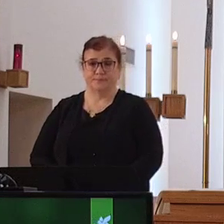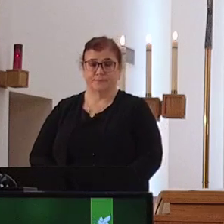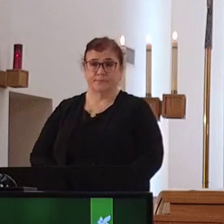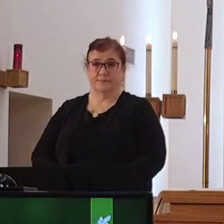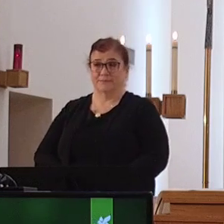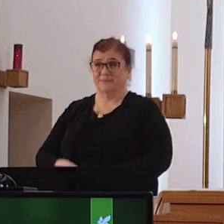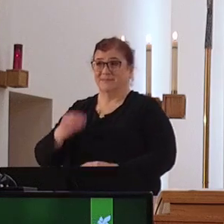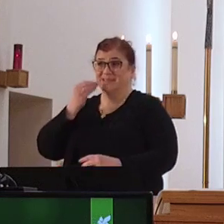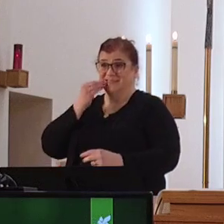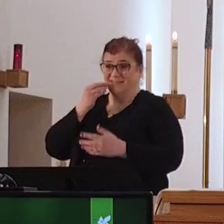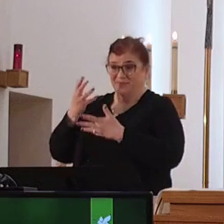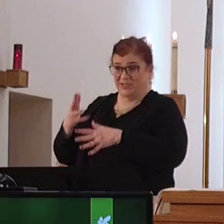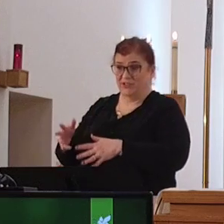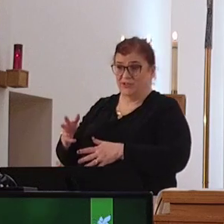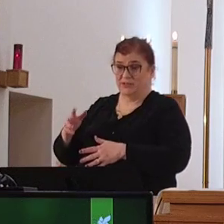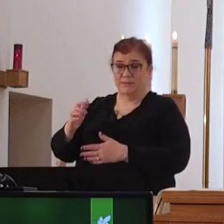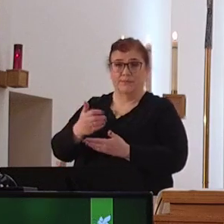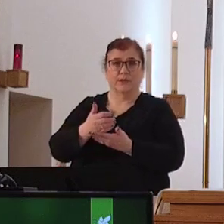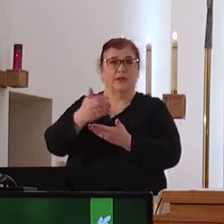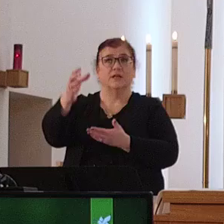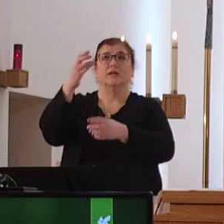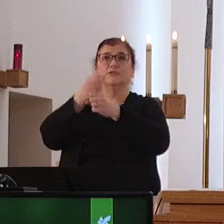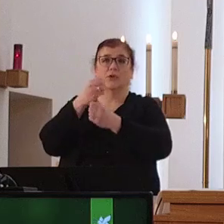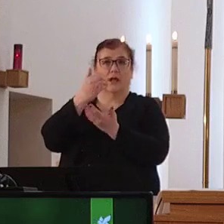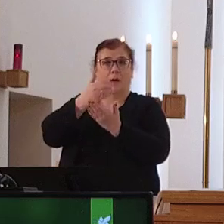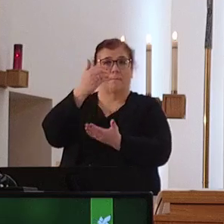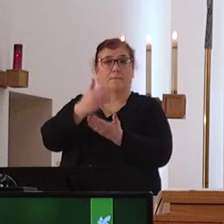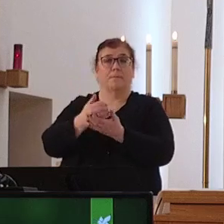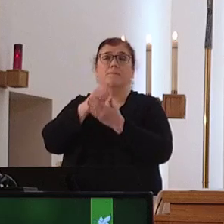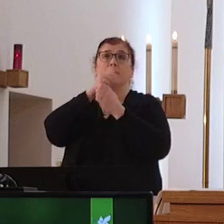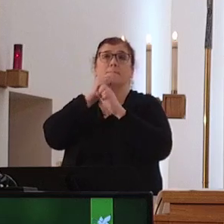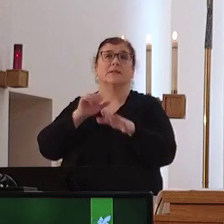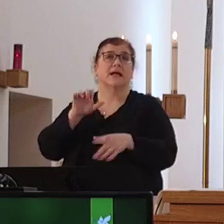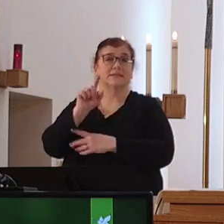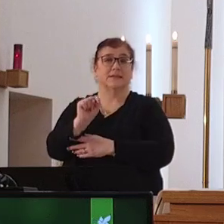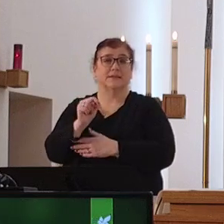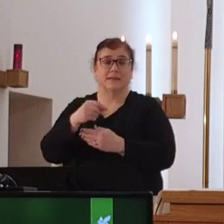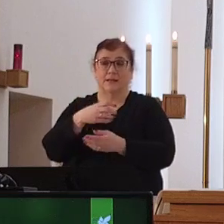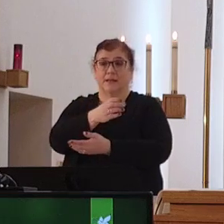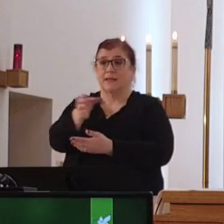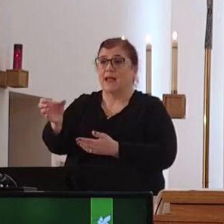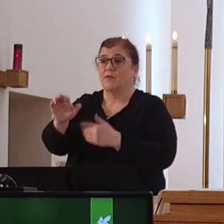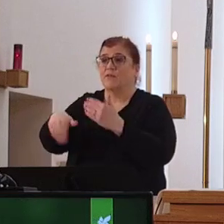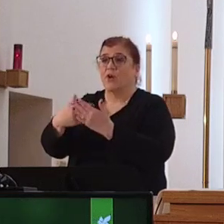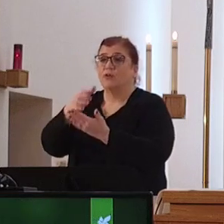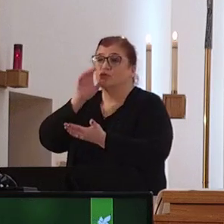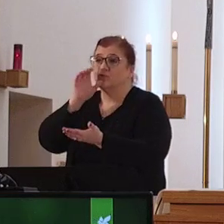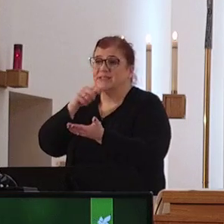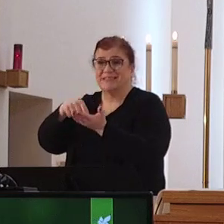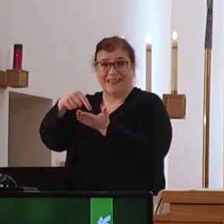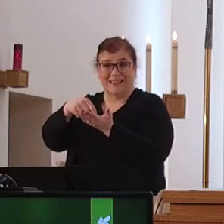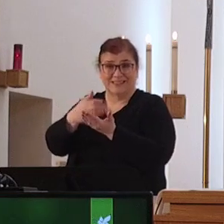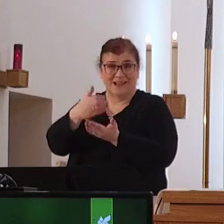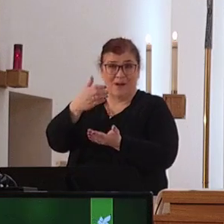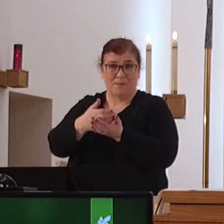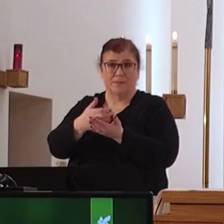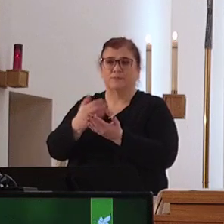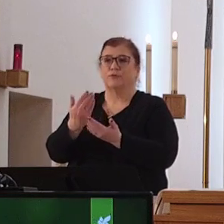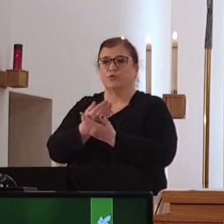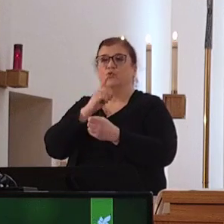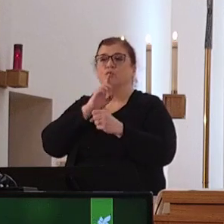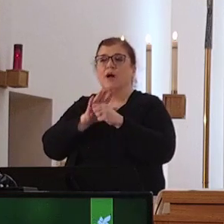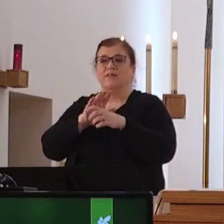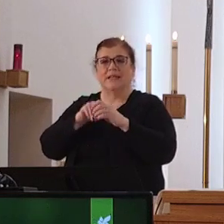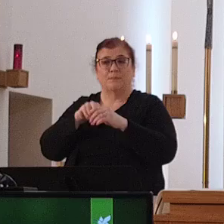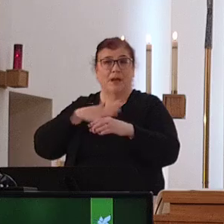And then again after supper, he took the cup, blessed it, and gave it for all to drink, saying, "This cup is